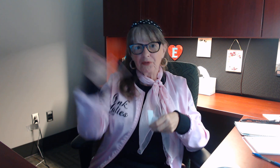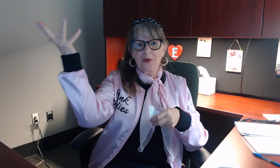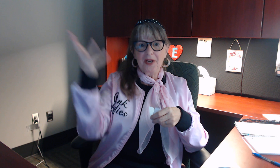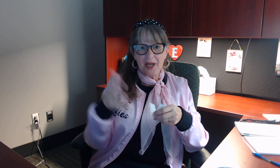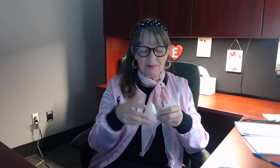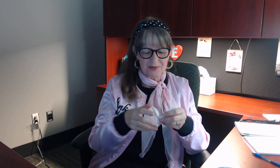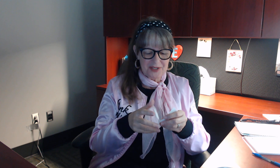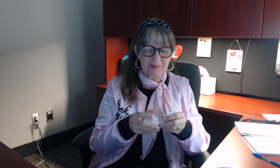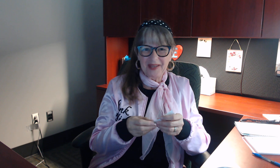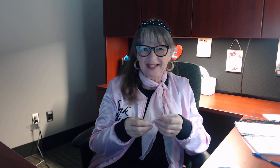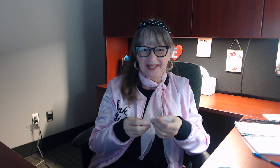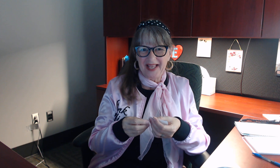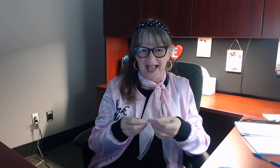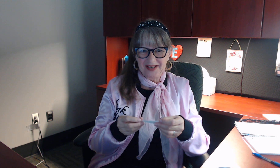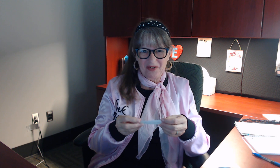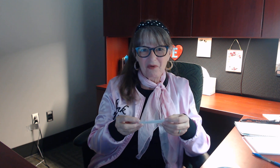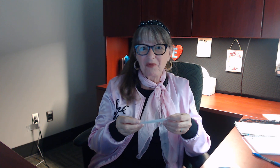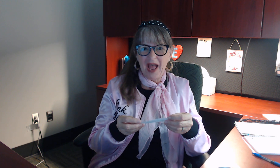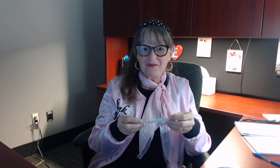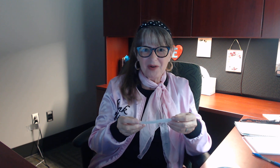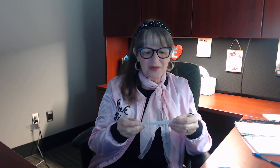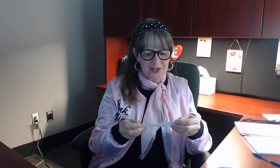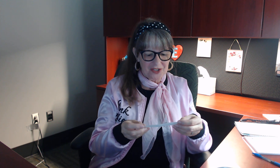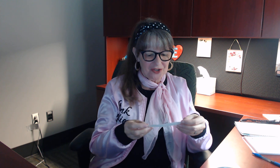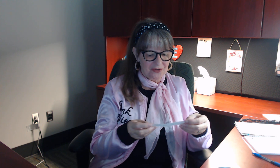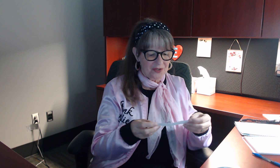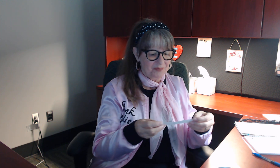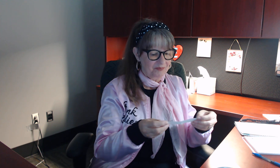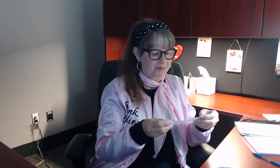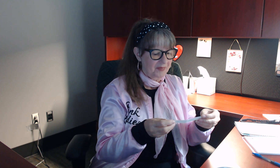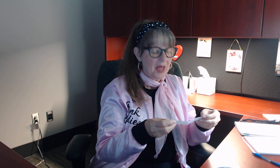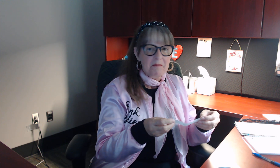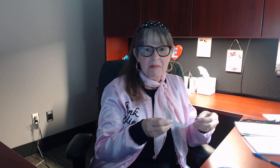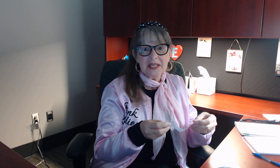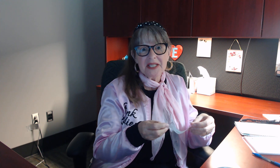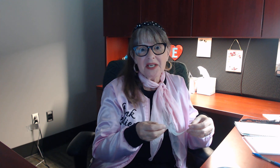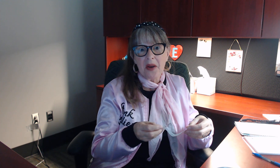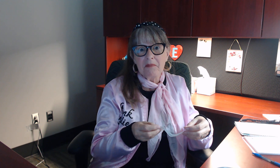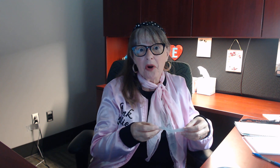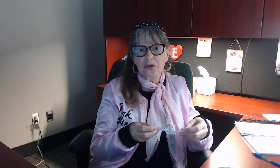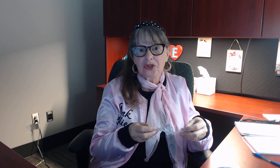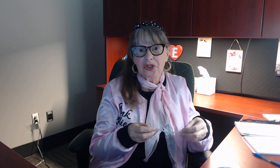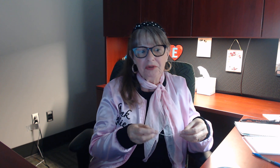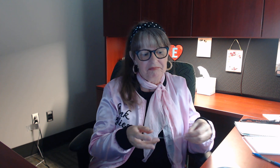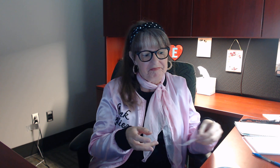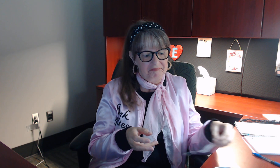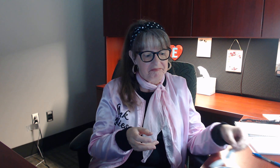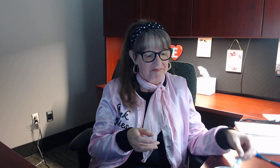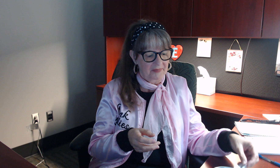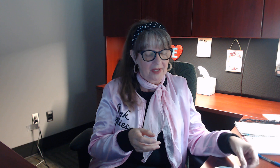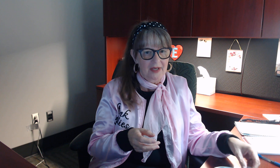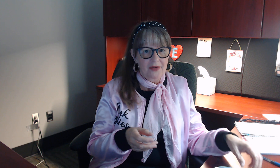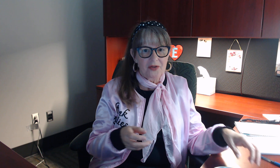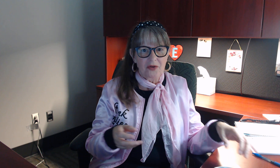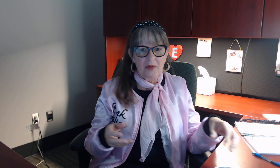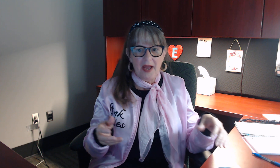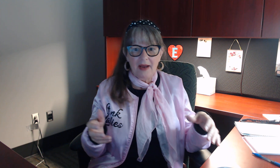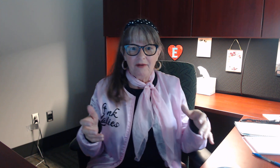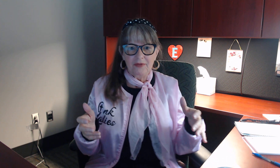it up or something like that. So have fun with gestures. Mixing a potion. So you have,